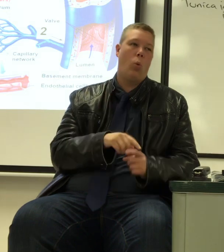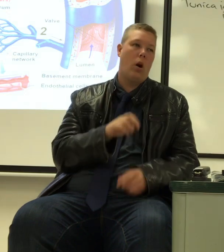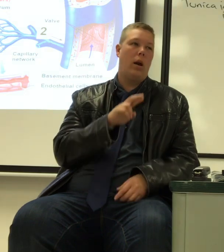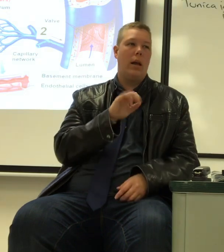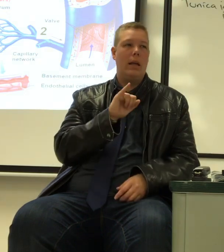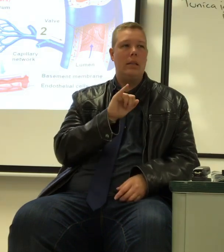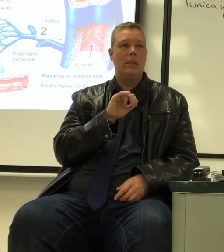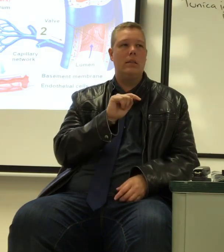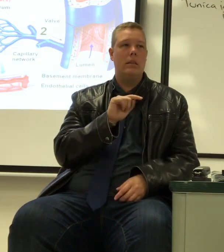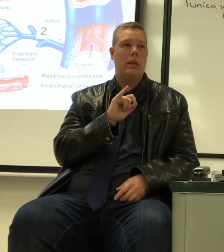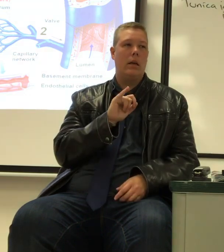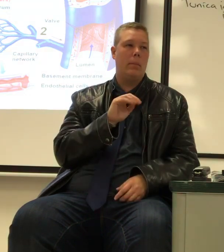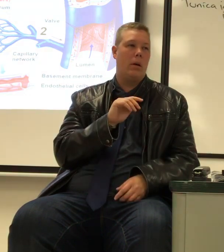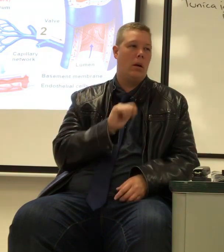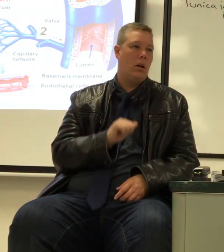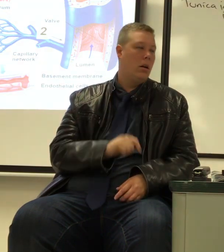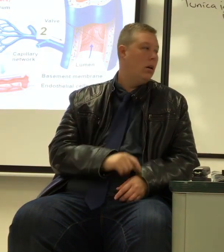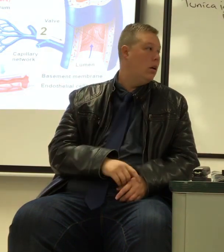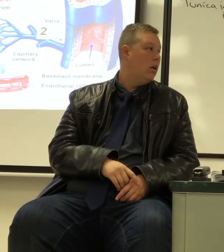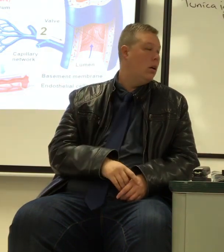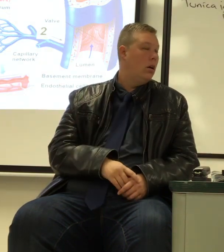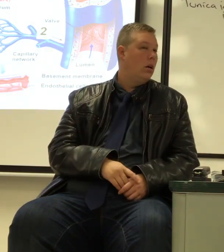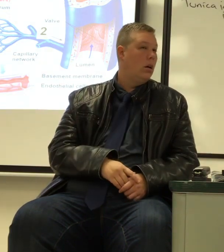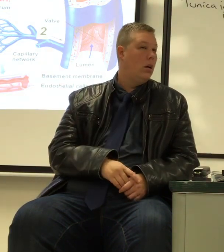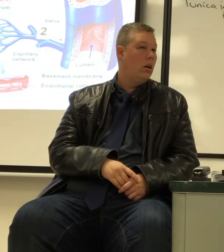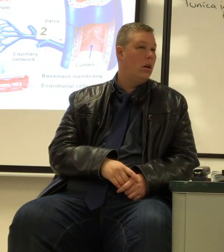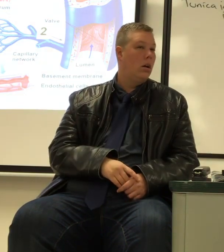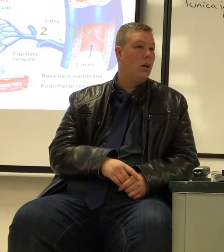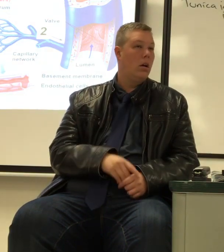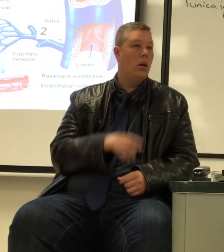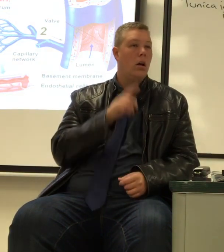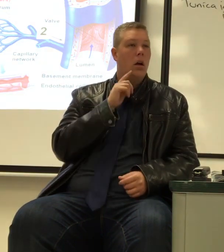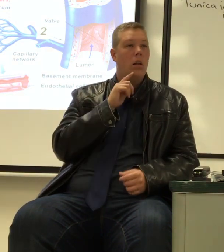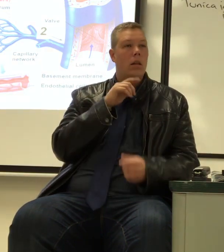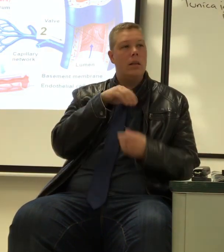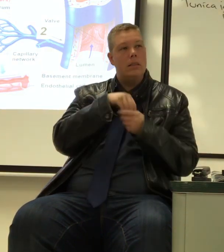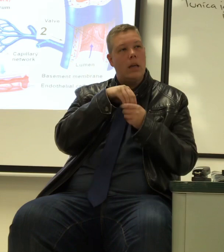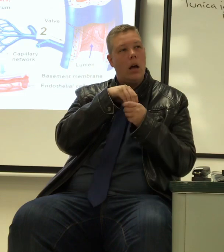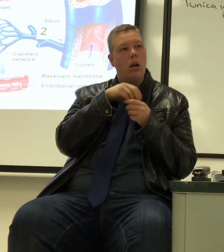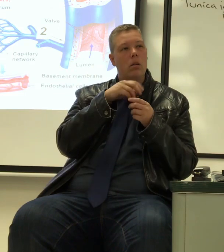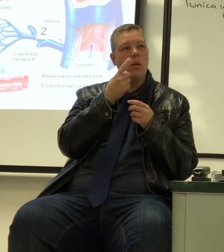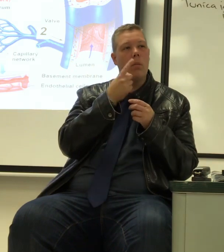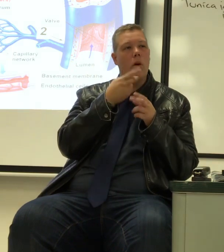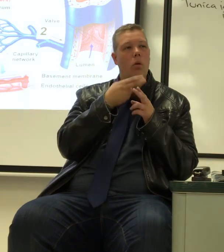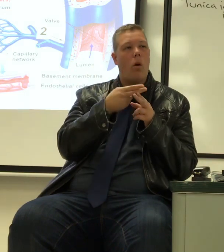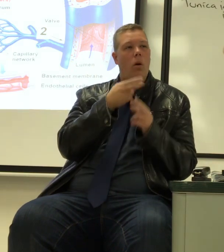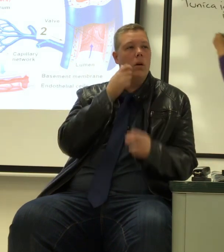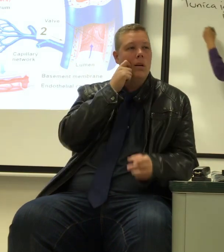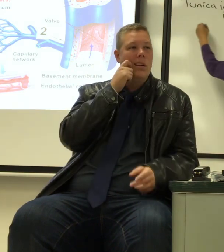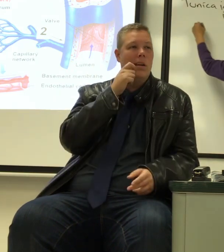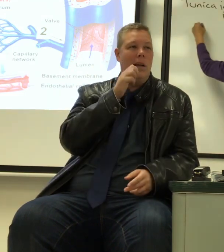The innermost layer of this tunic is something called the endothelium.